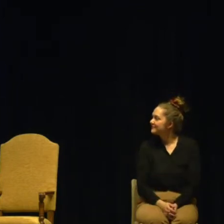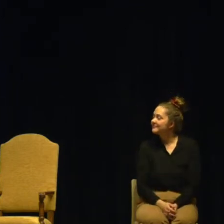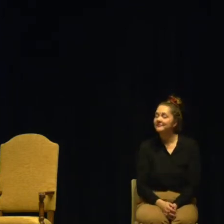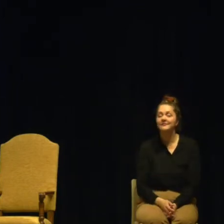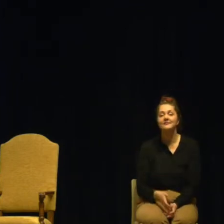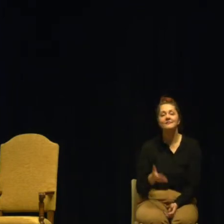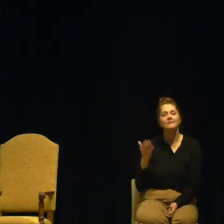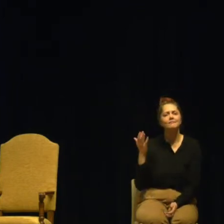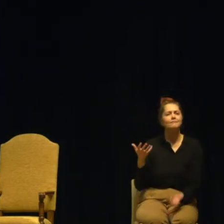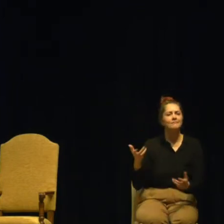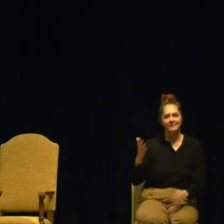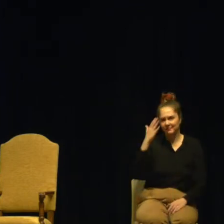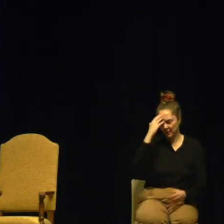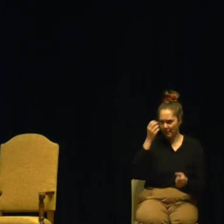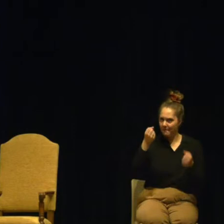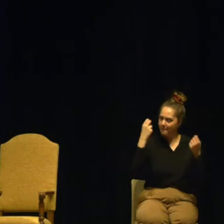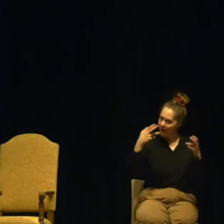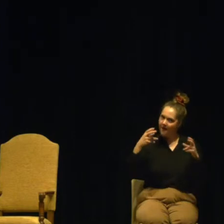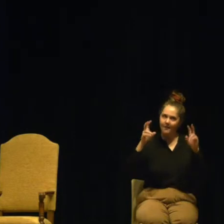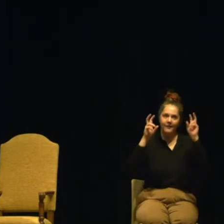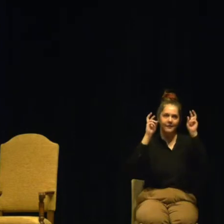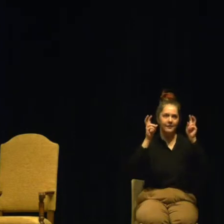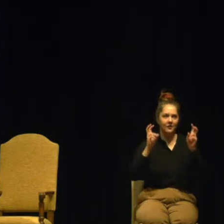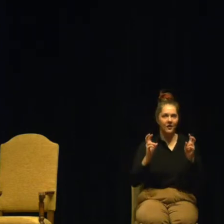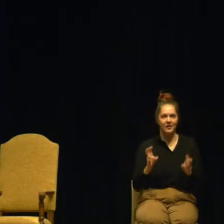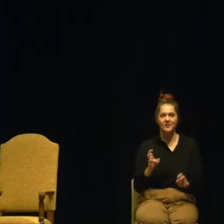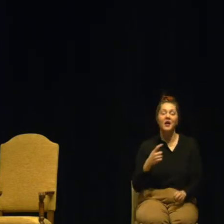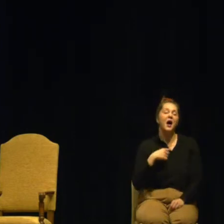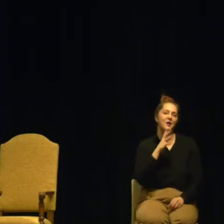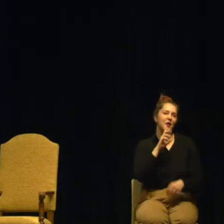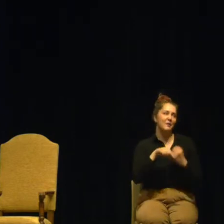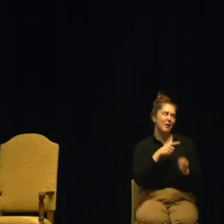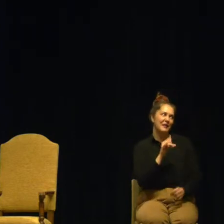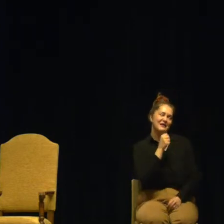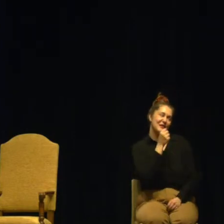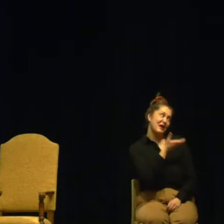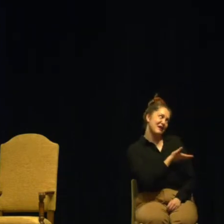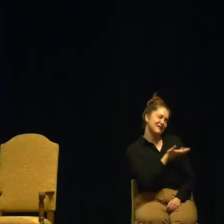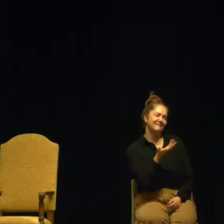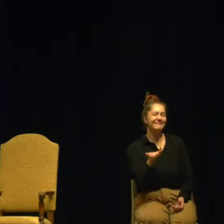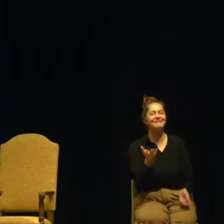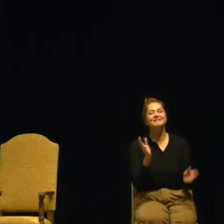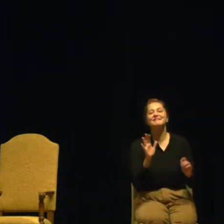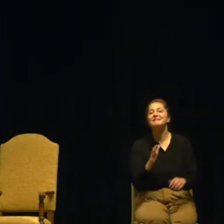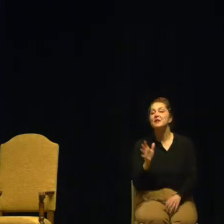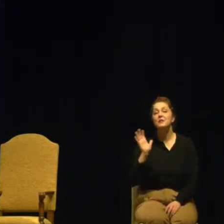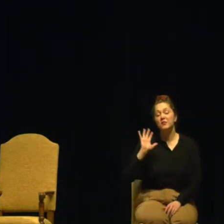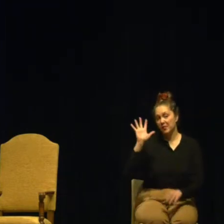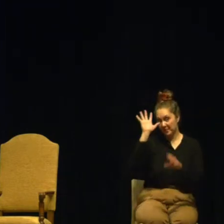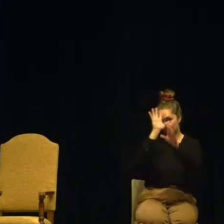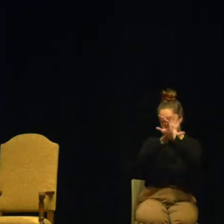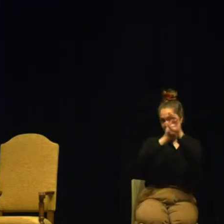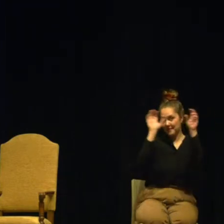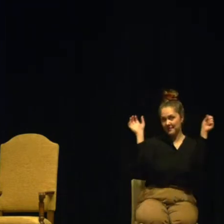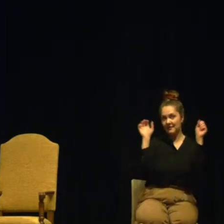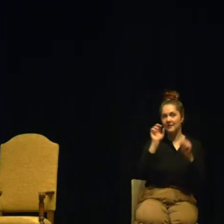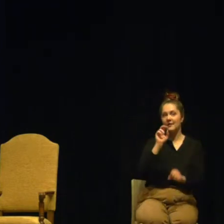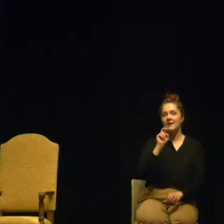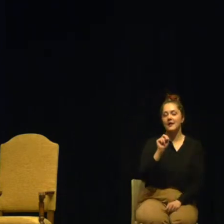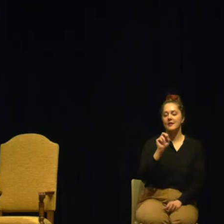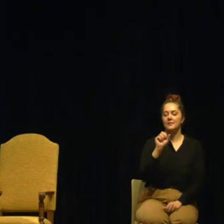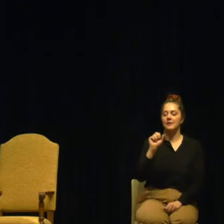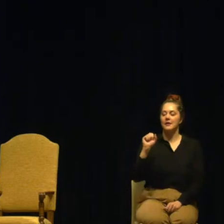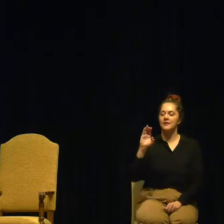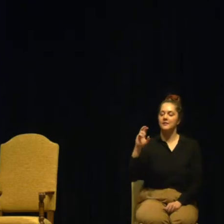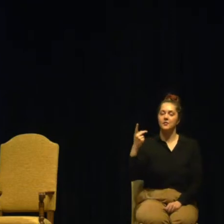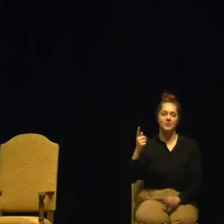Sherilyn is known by many titles. I'm gonna talk about her like she's not here now. She is former president of the NAACP